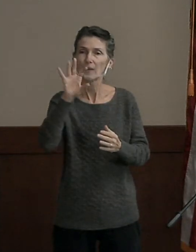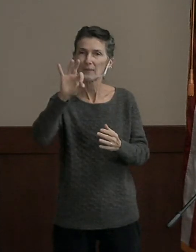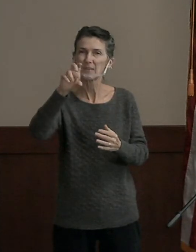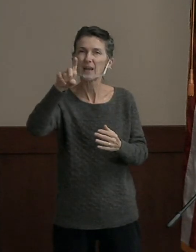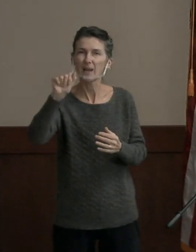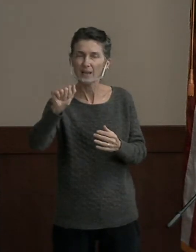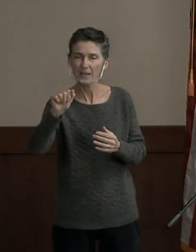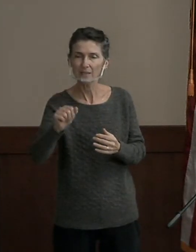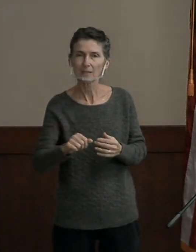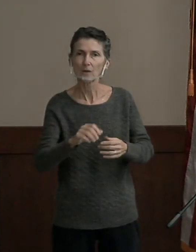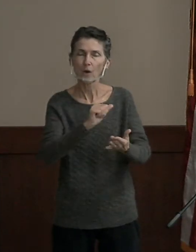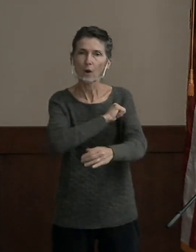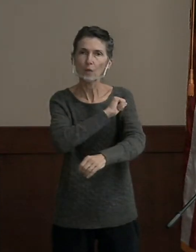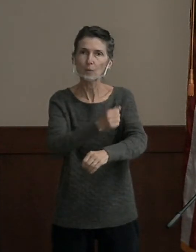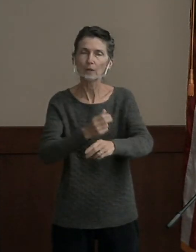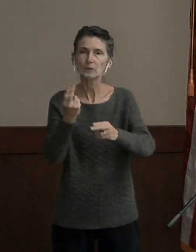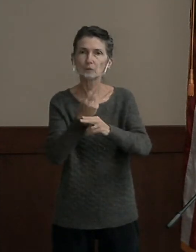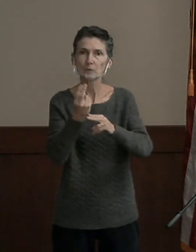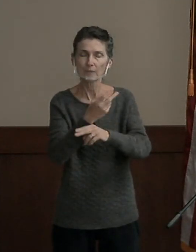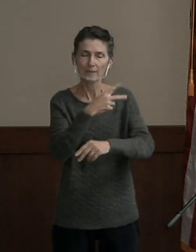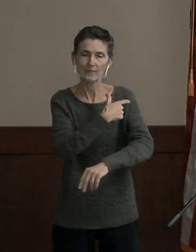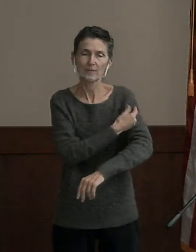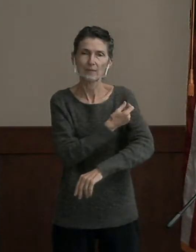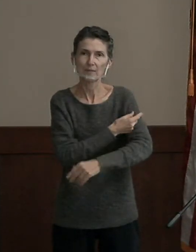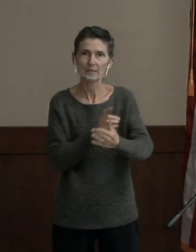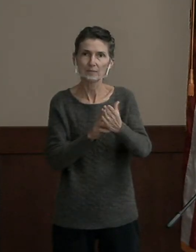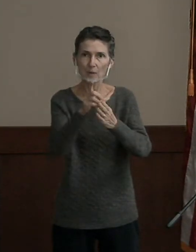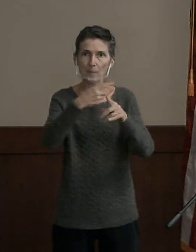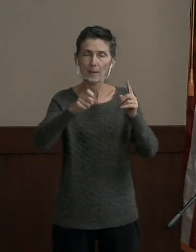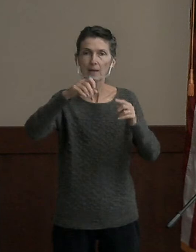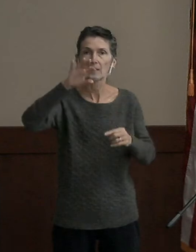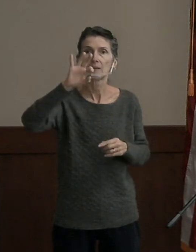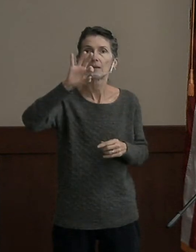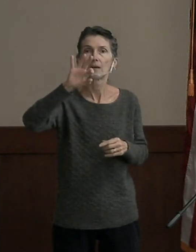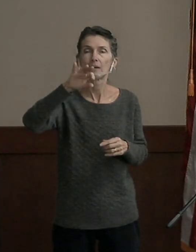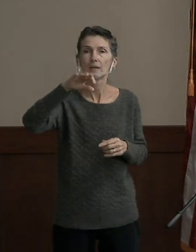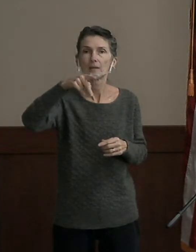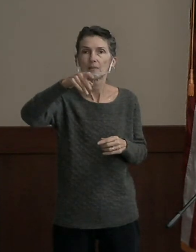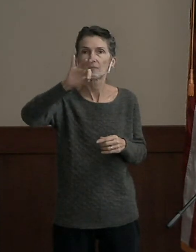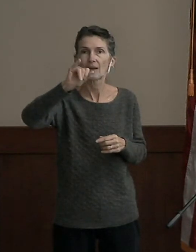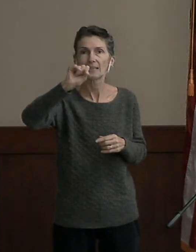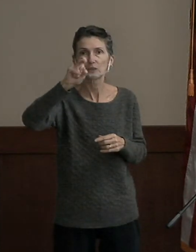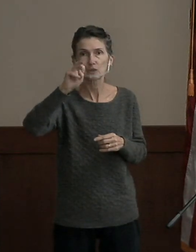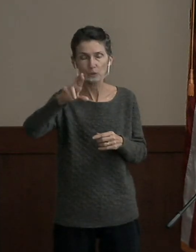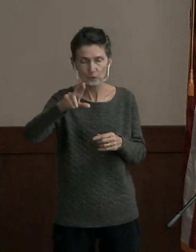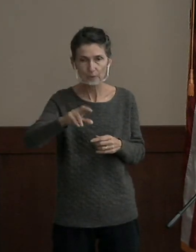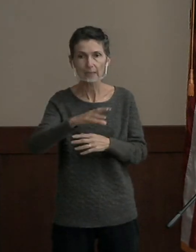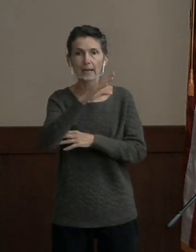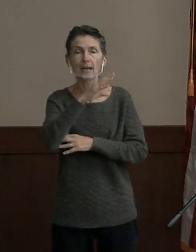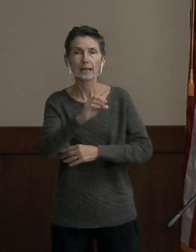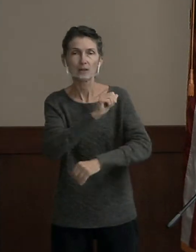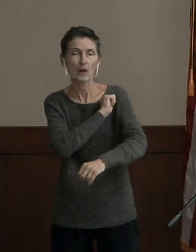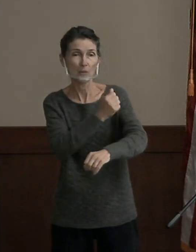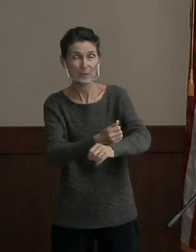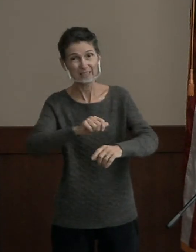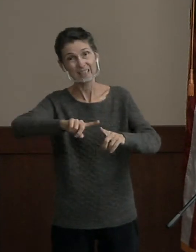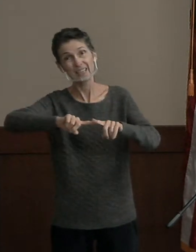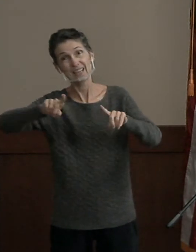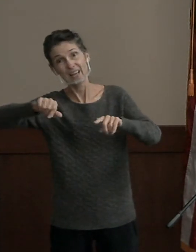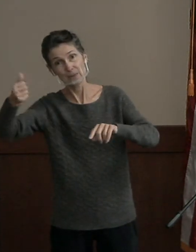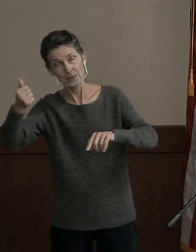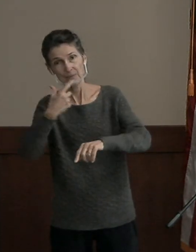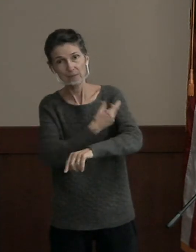Administration authorized the use of the vaccine developed by Pfizer and is set to discuss the authorization of another